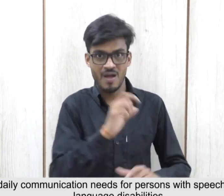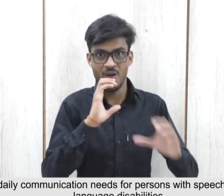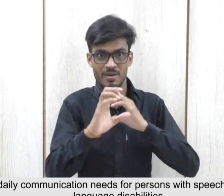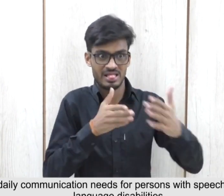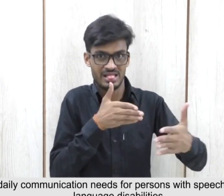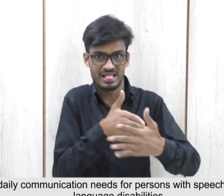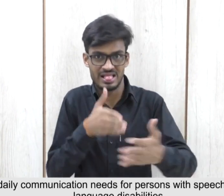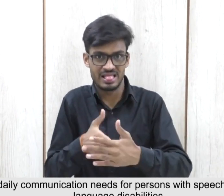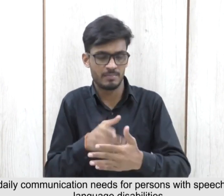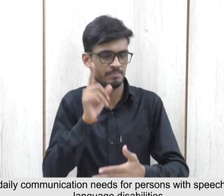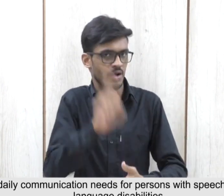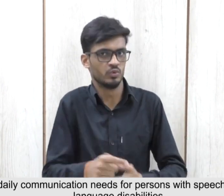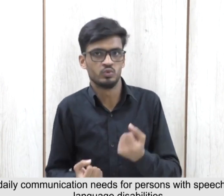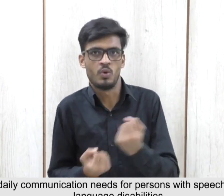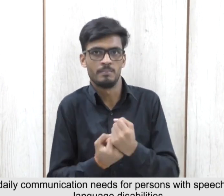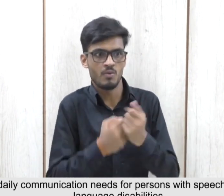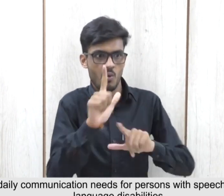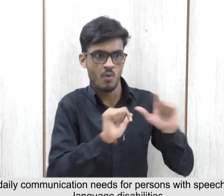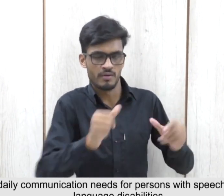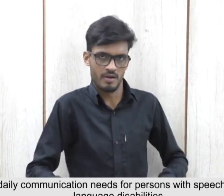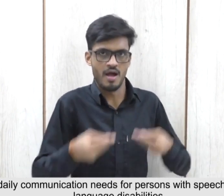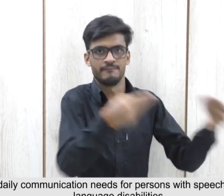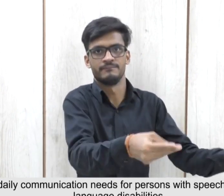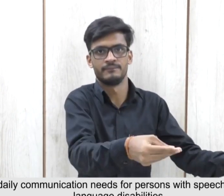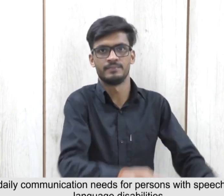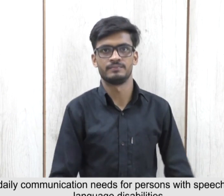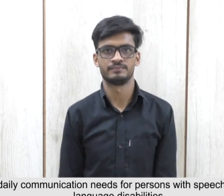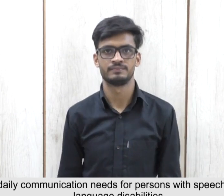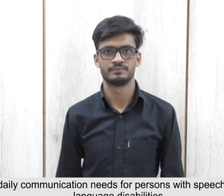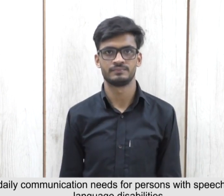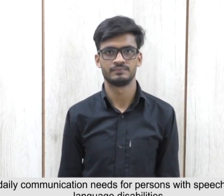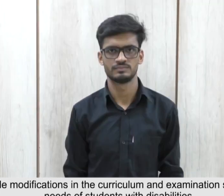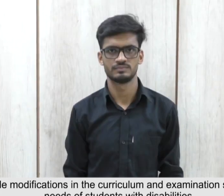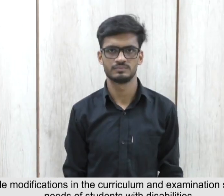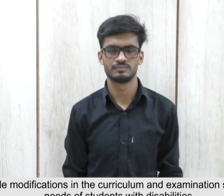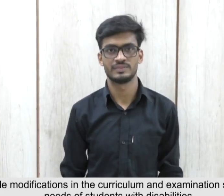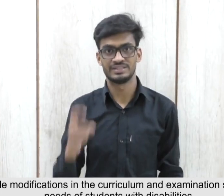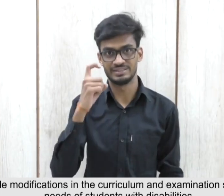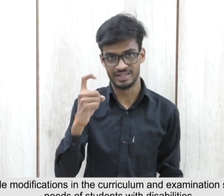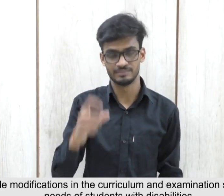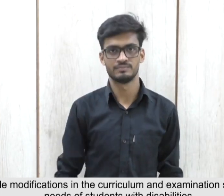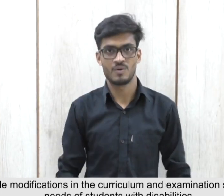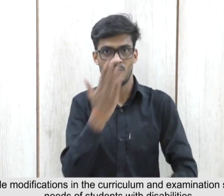Supplementing daily communication needs for persons with speech, communication, or language